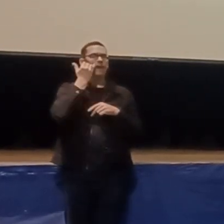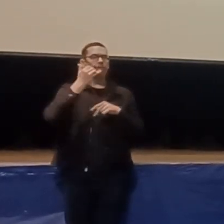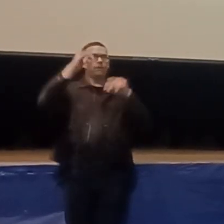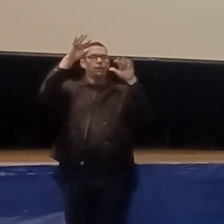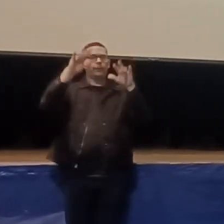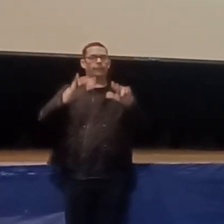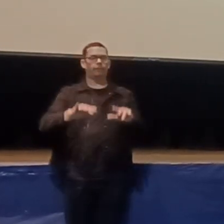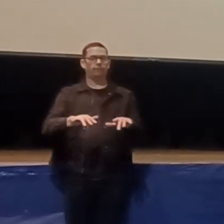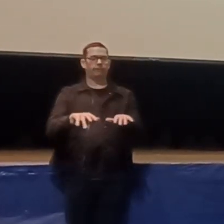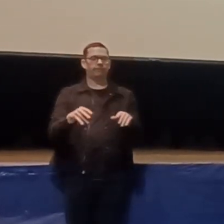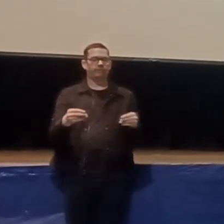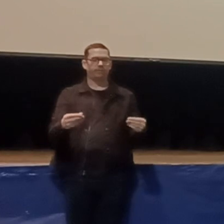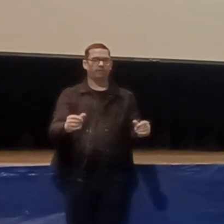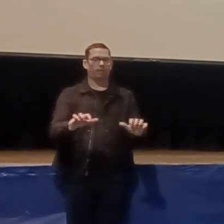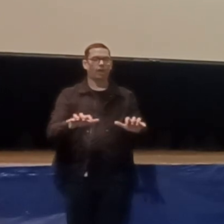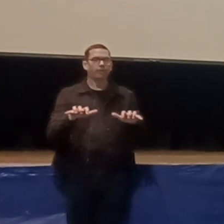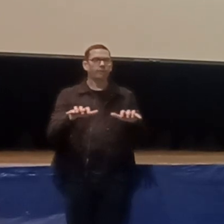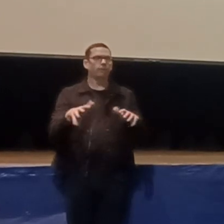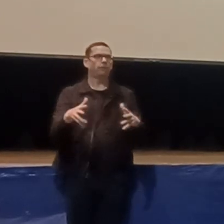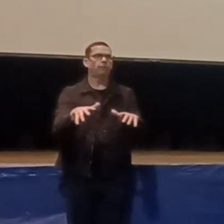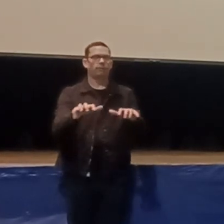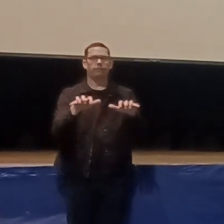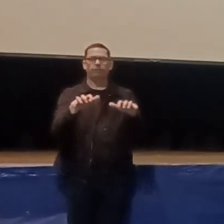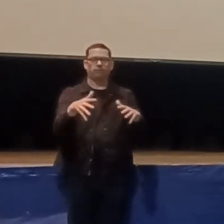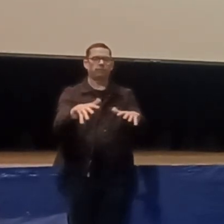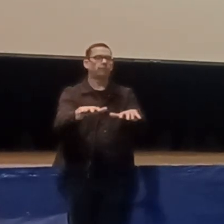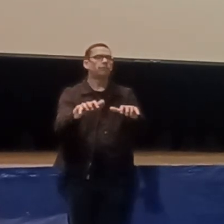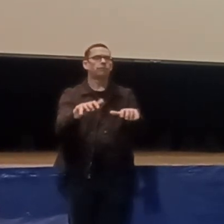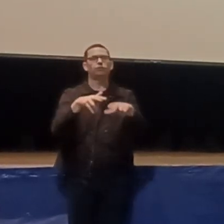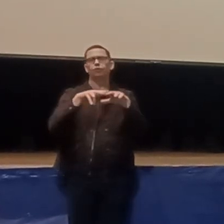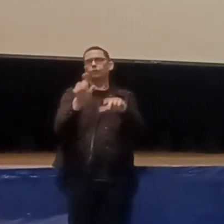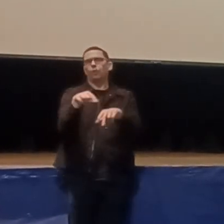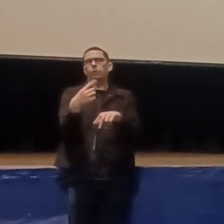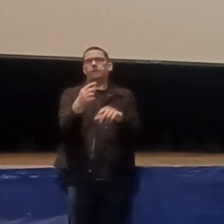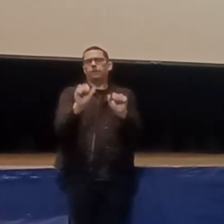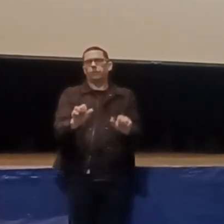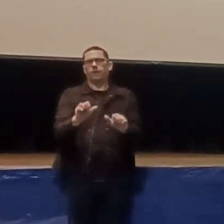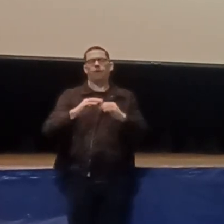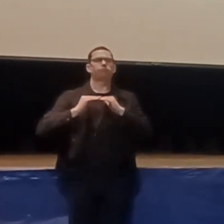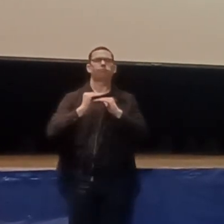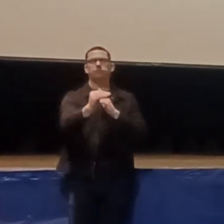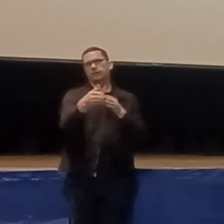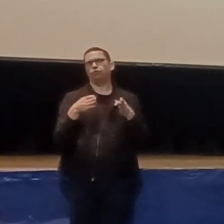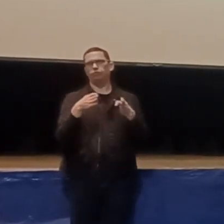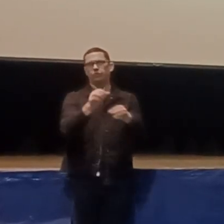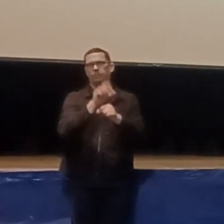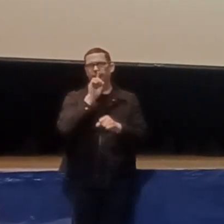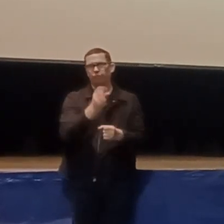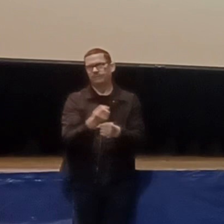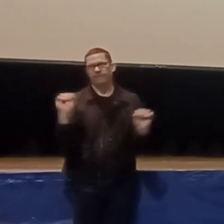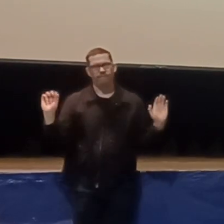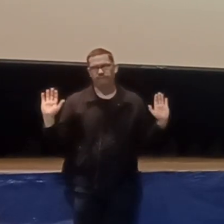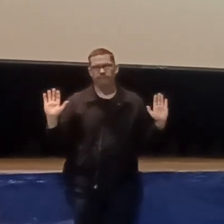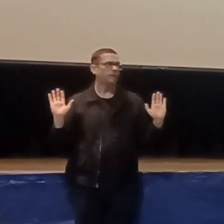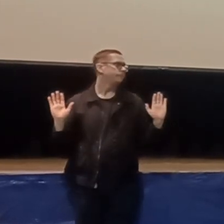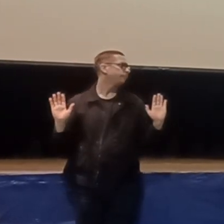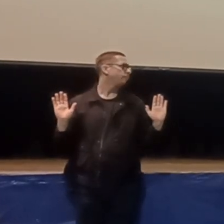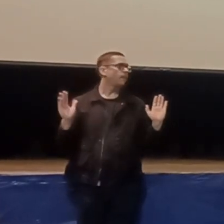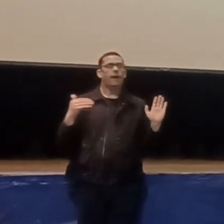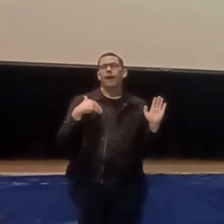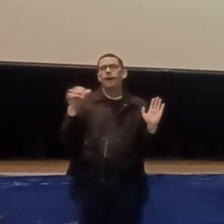snow, salt is the only tool that we have that can ensure that streets are clear and streets are safe. There's other things that we use. We